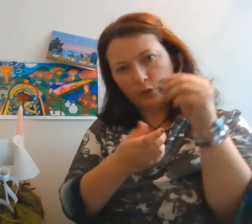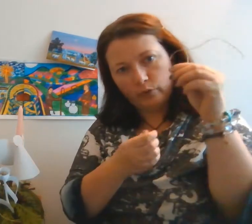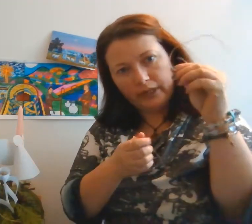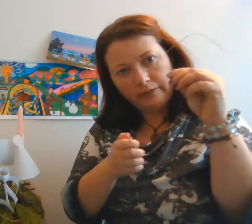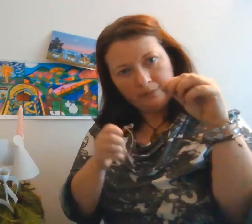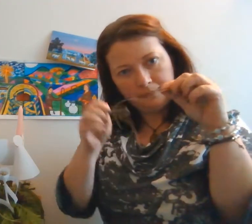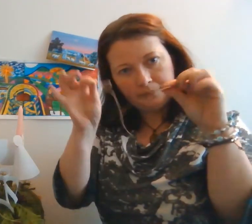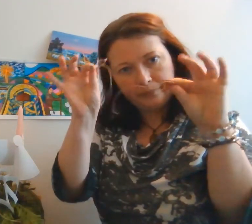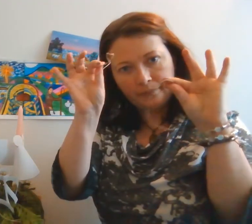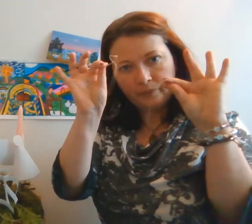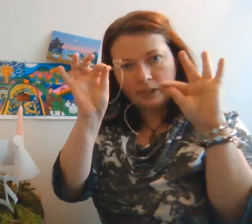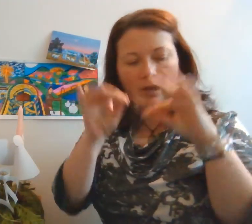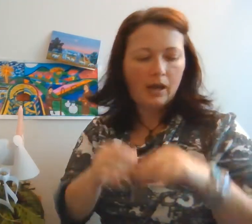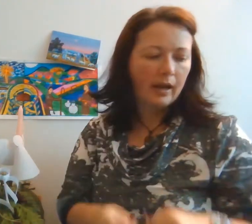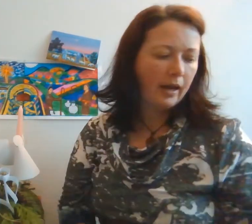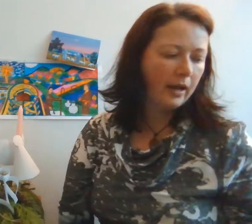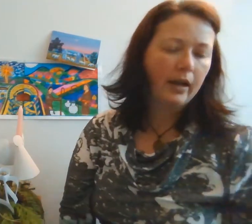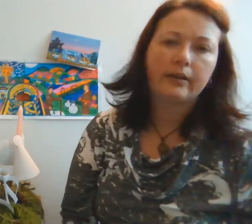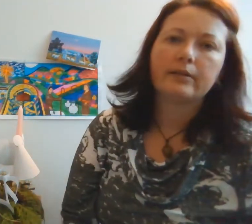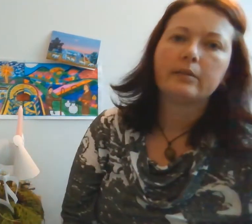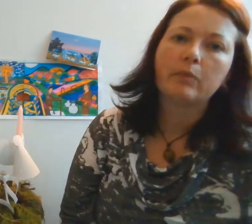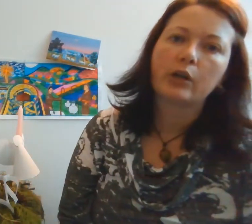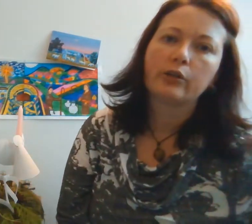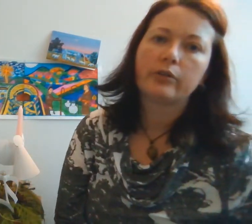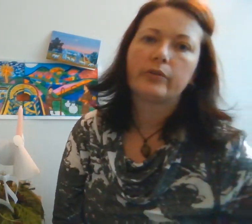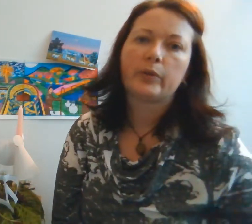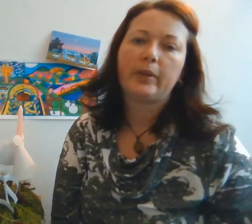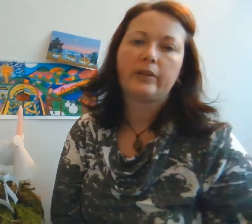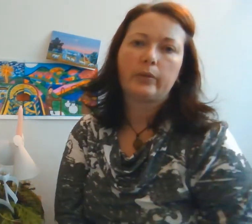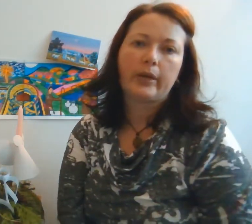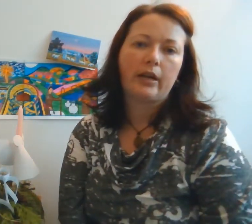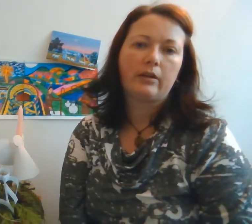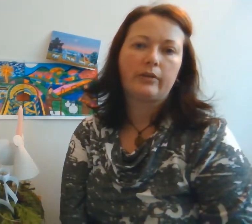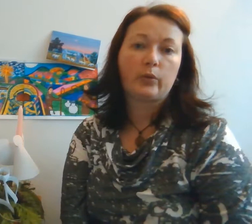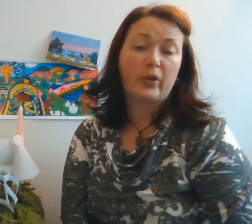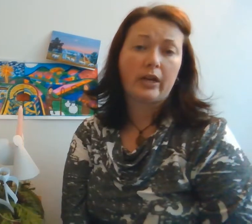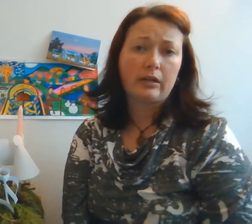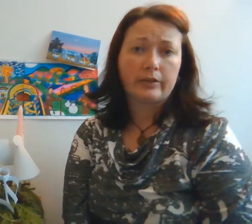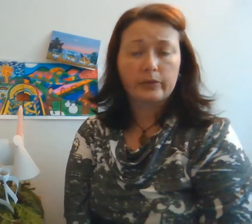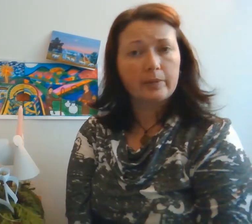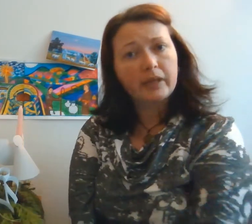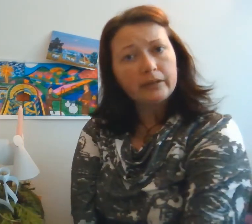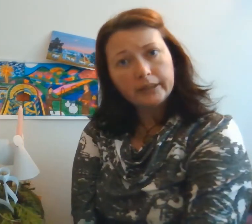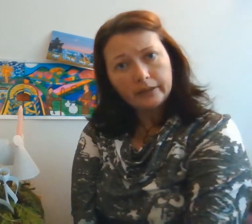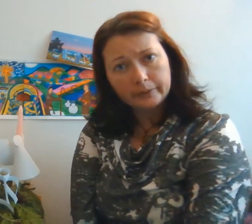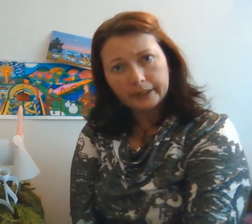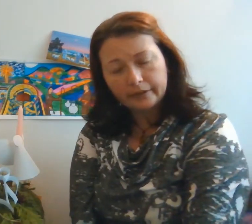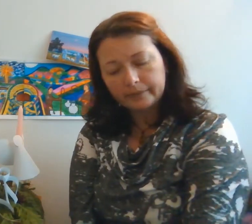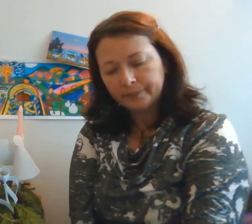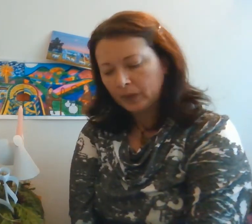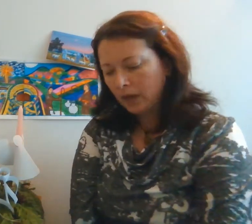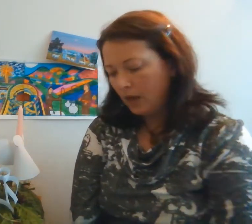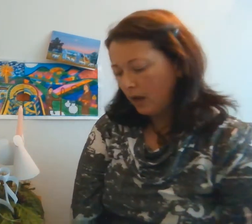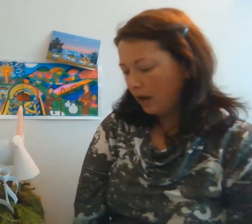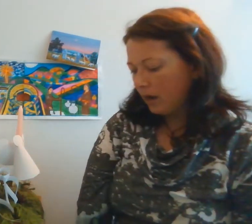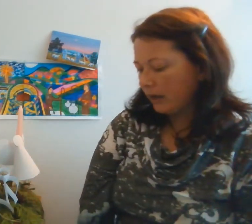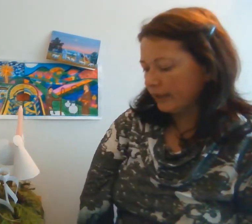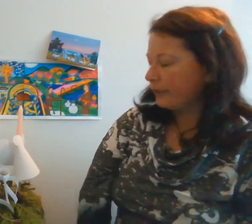string, and some markers or pencil crayons or crayons or something to color with. You'll